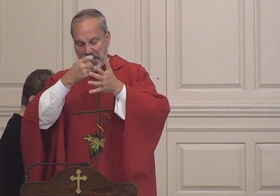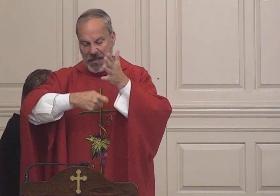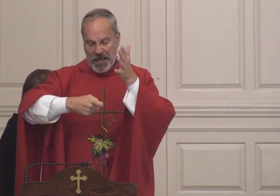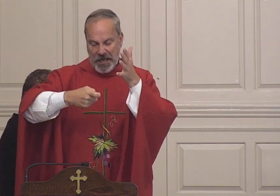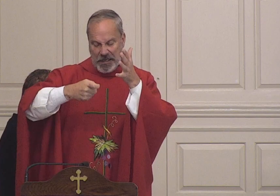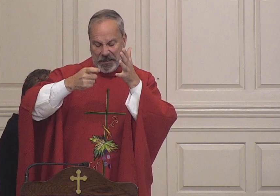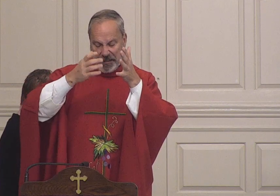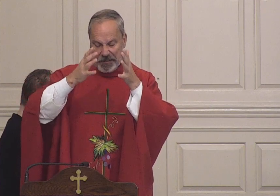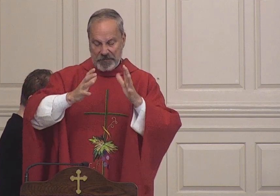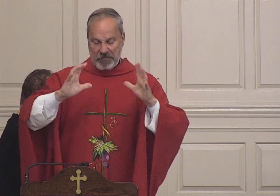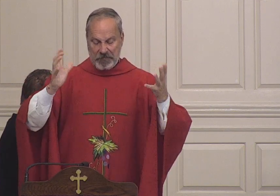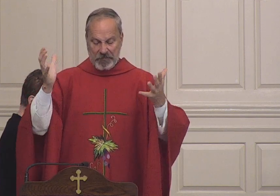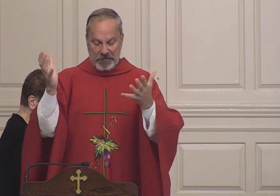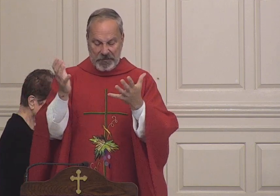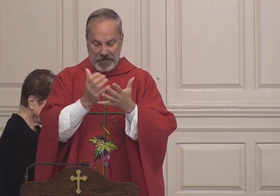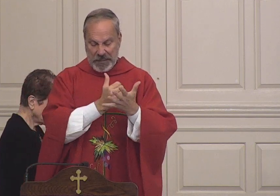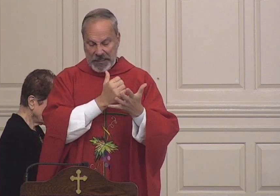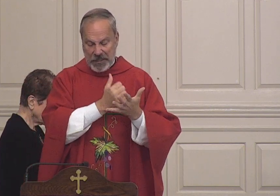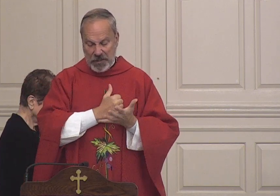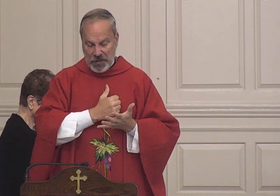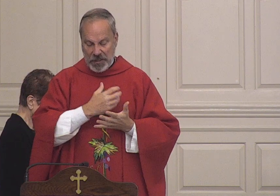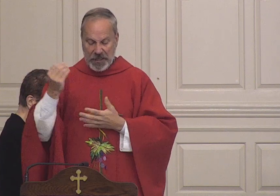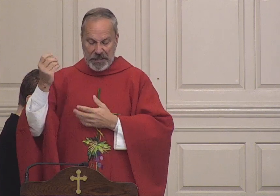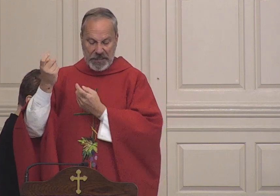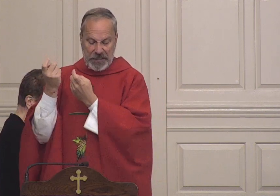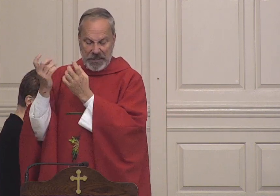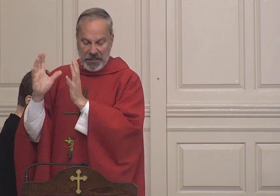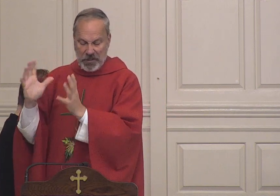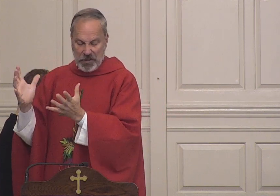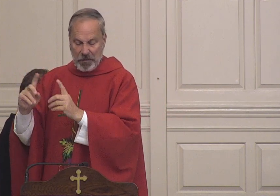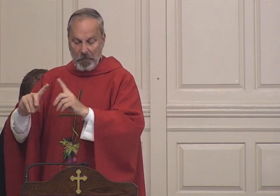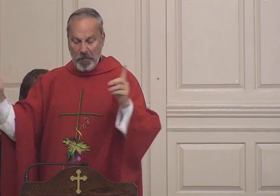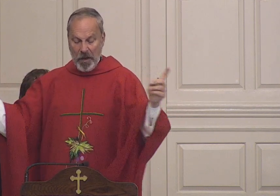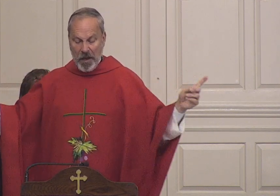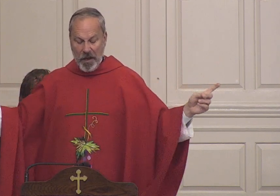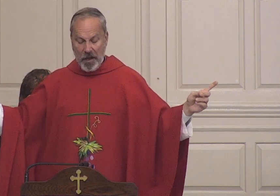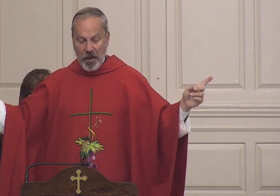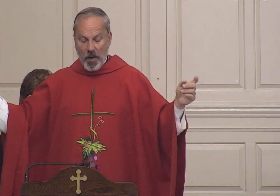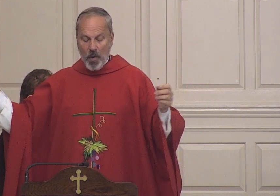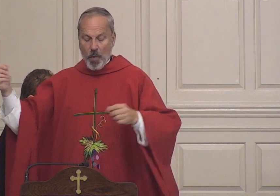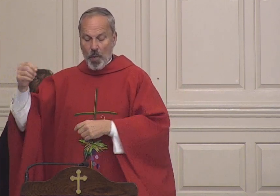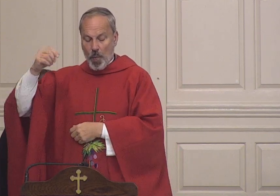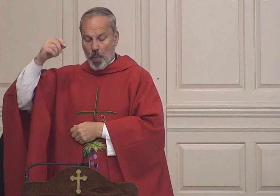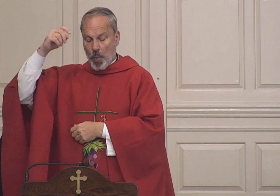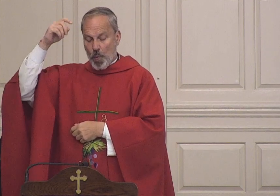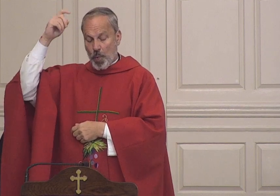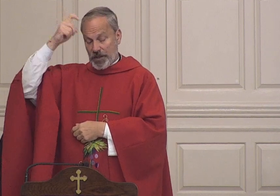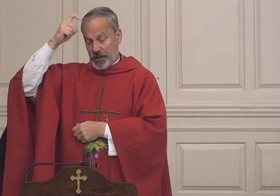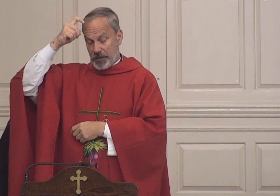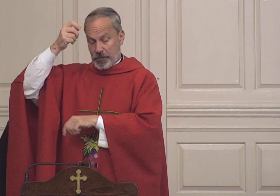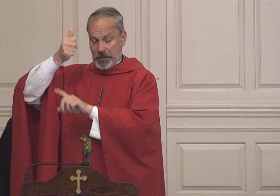But wisdom is vindicated by all her children."